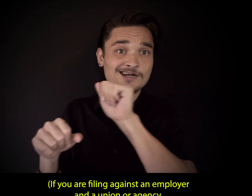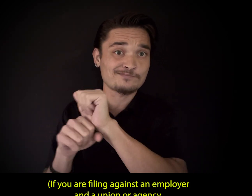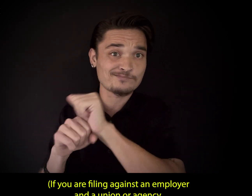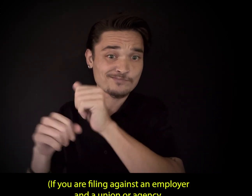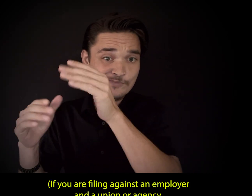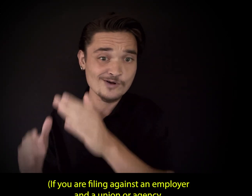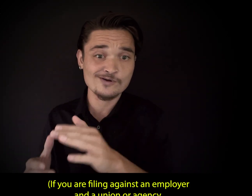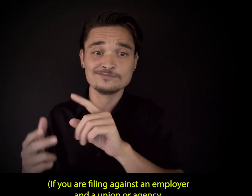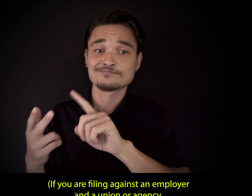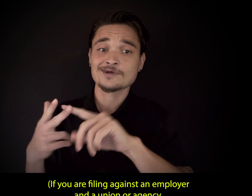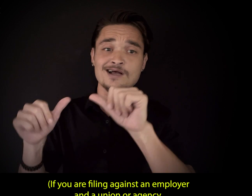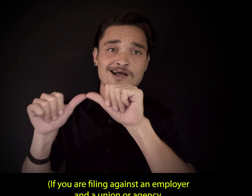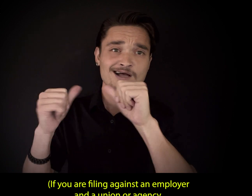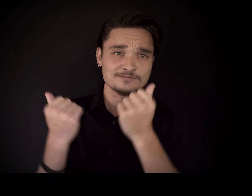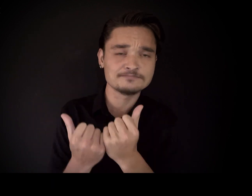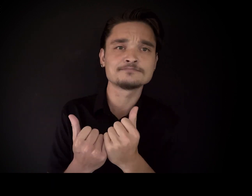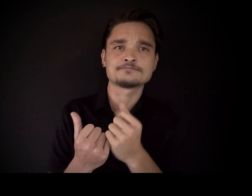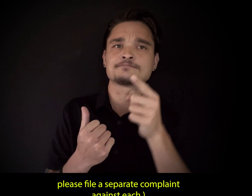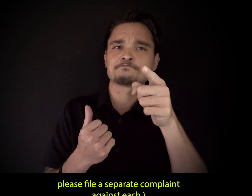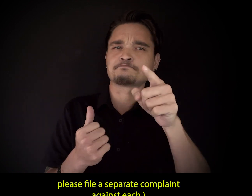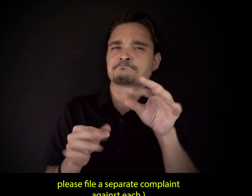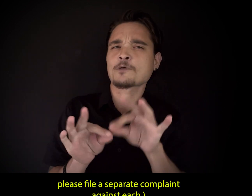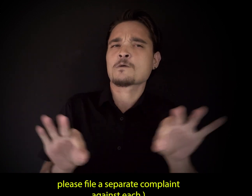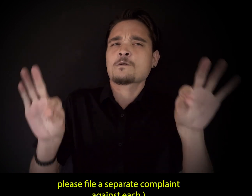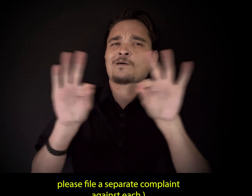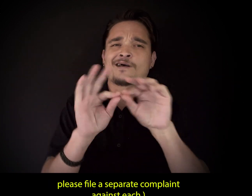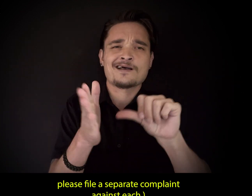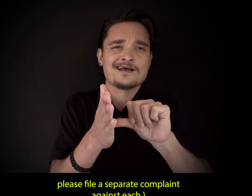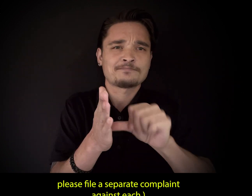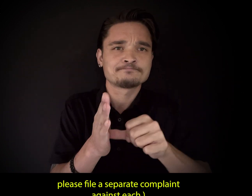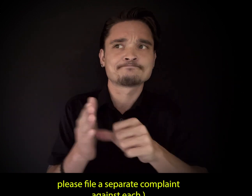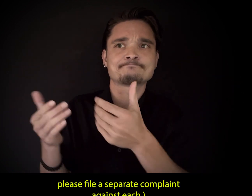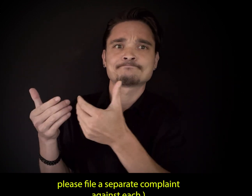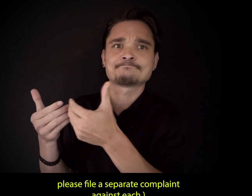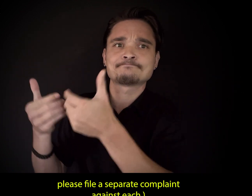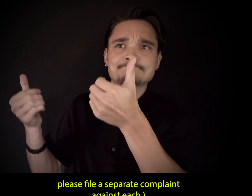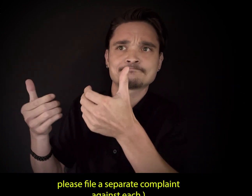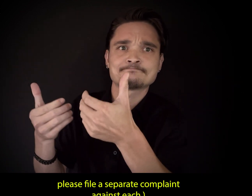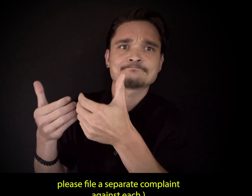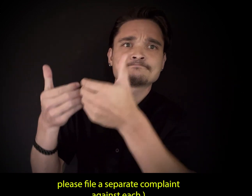and a union or agency, please file a separate complaint against each.